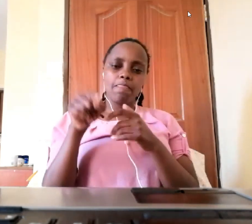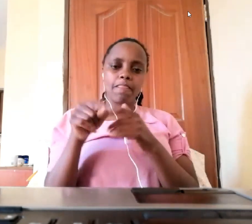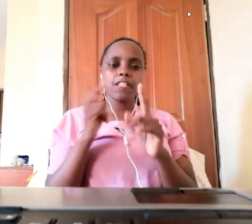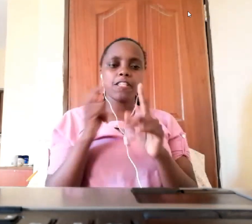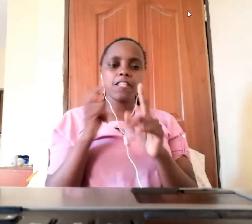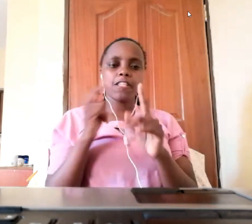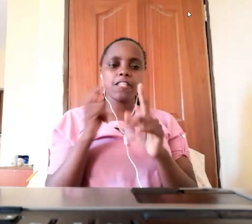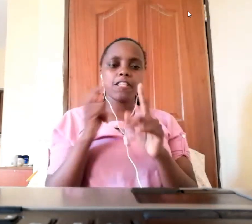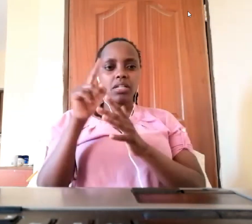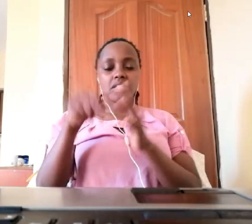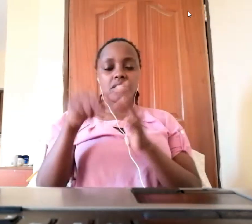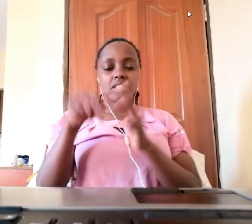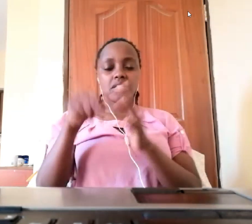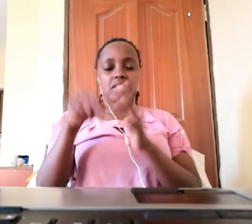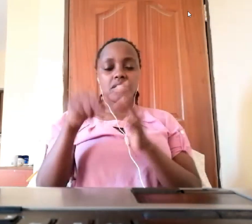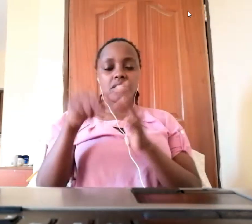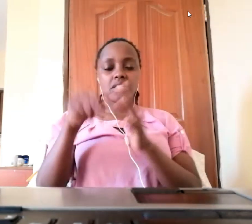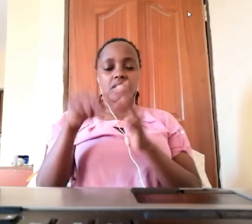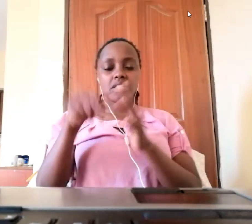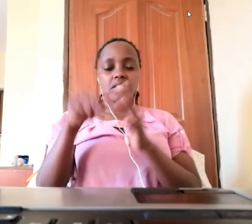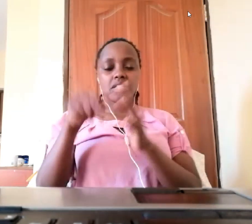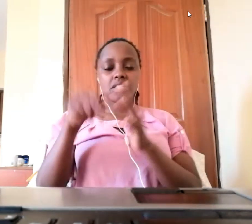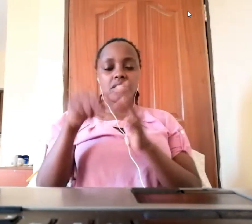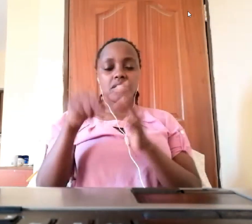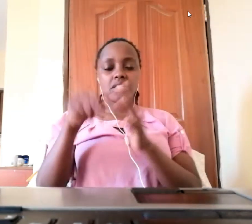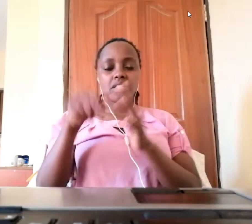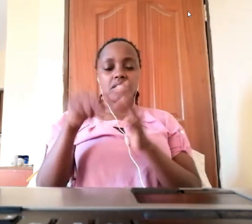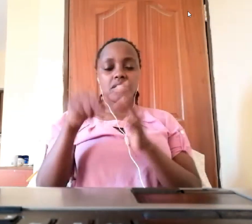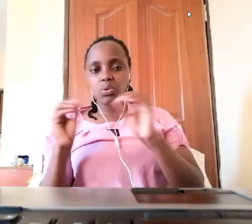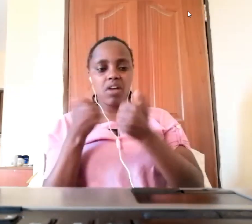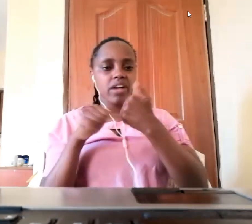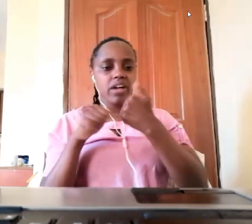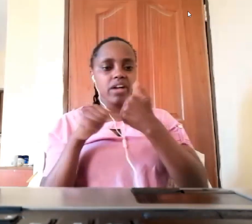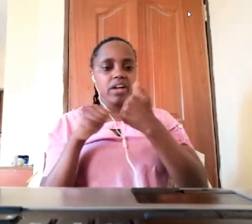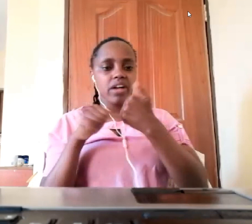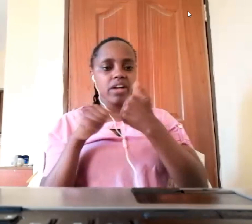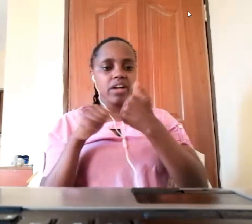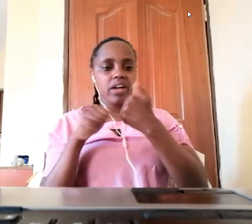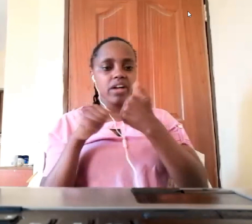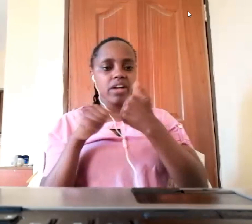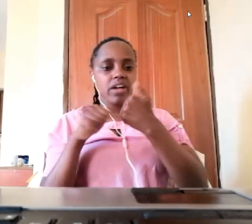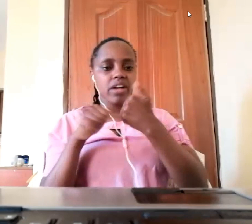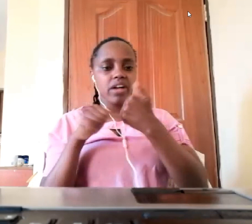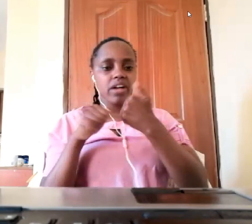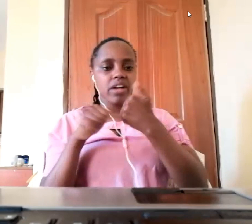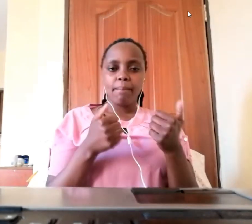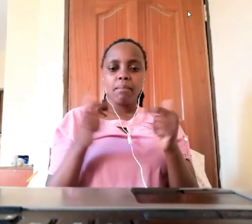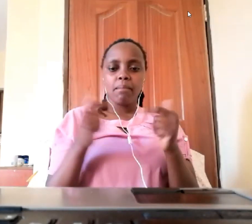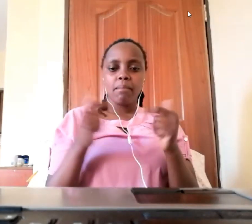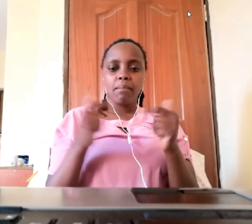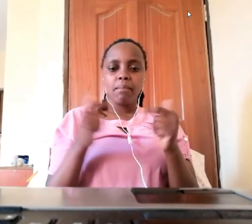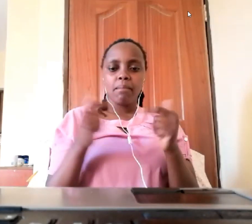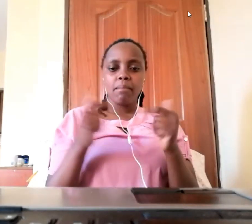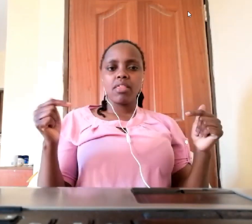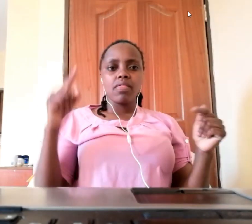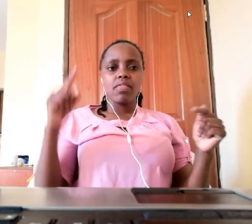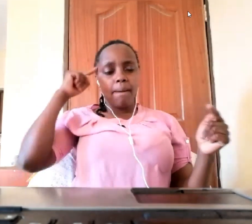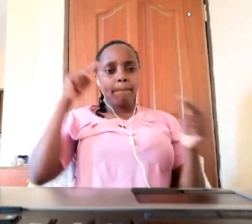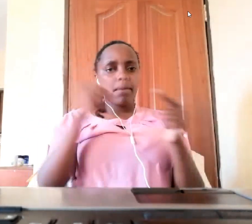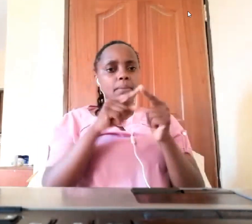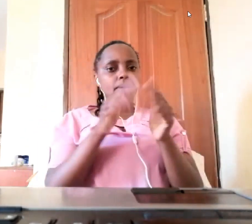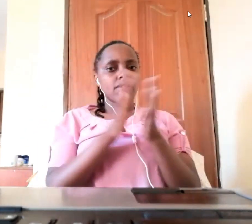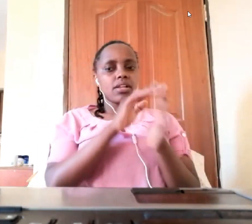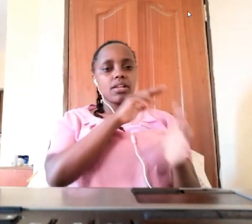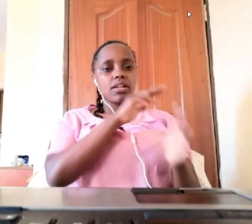treaty or an instrument. So they should not take any measure, they should not take any action which could contradict the